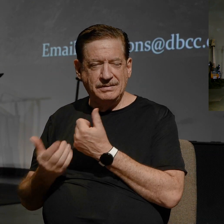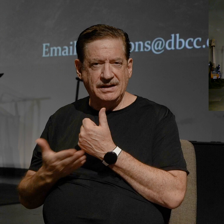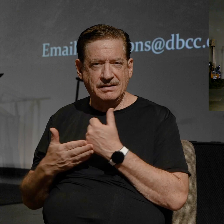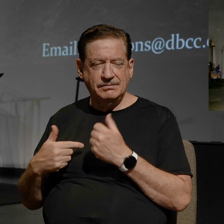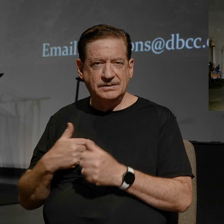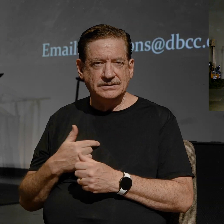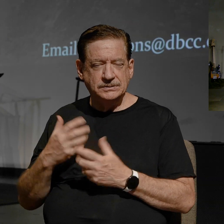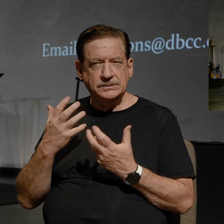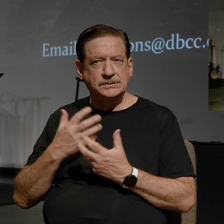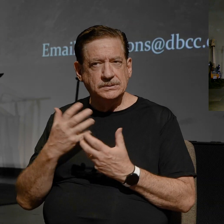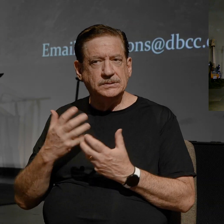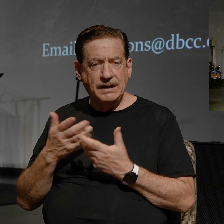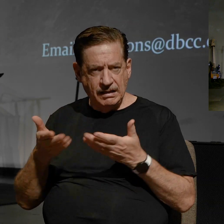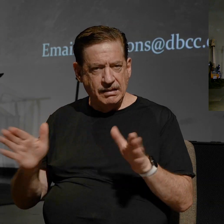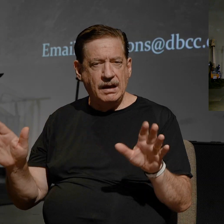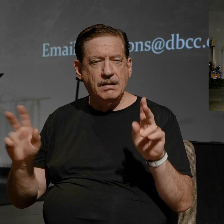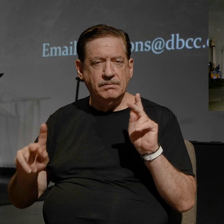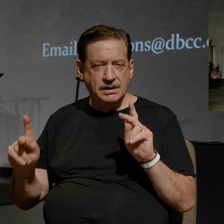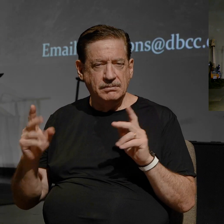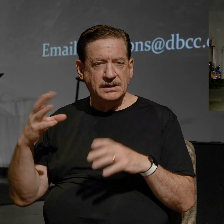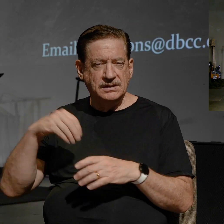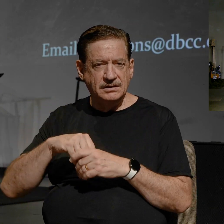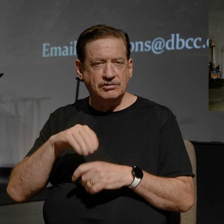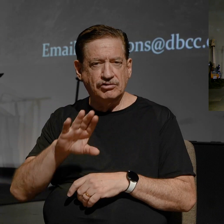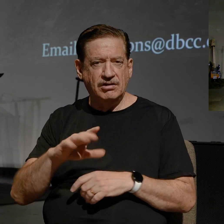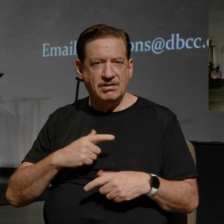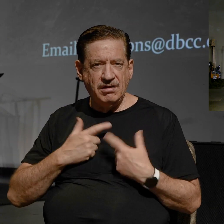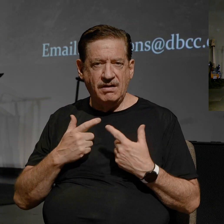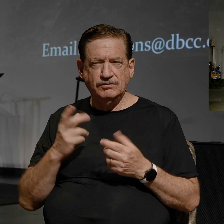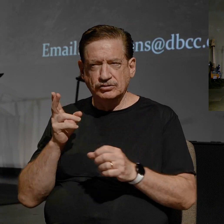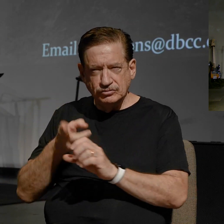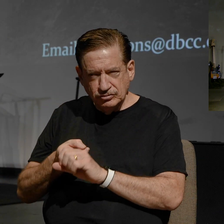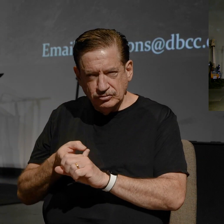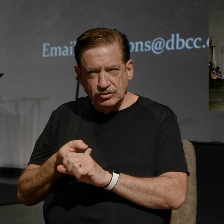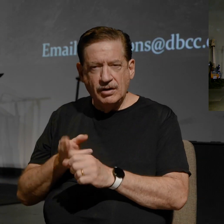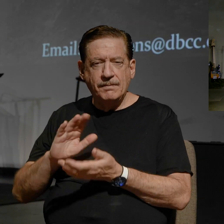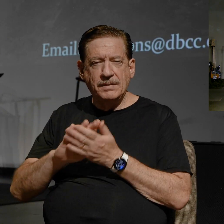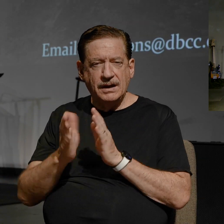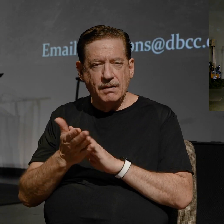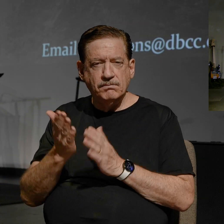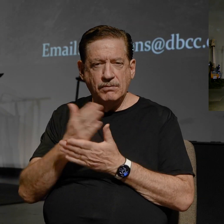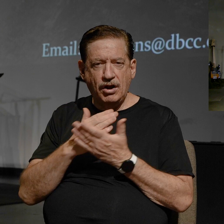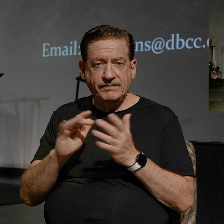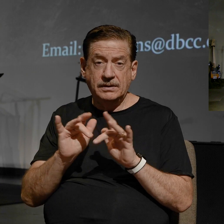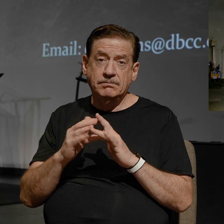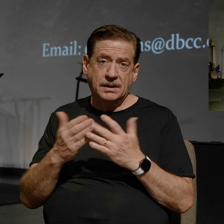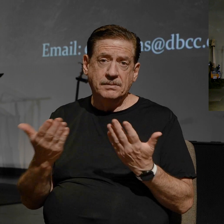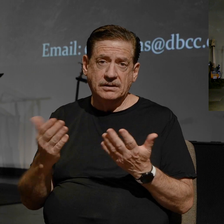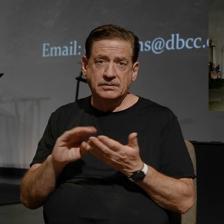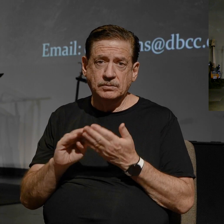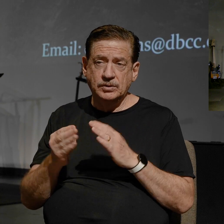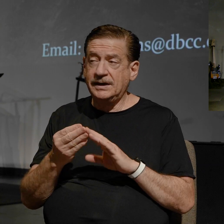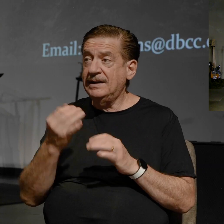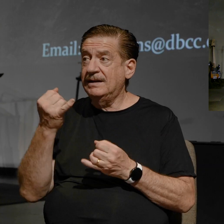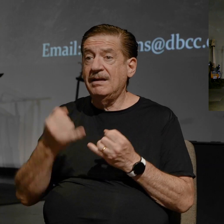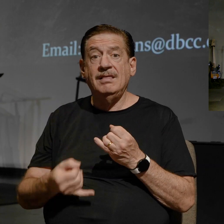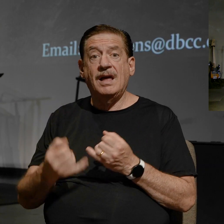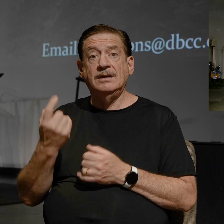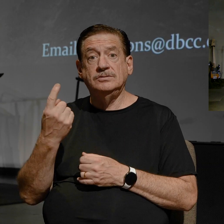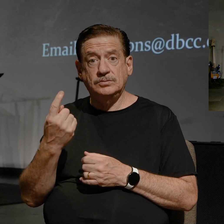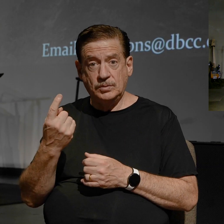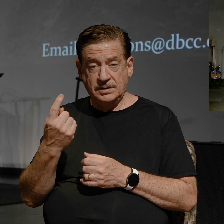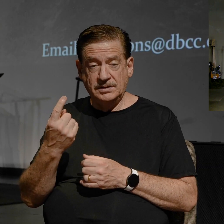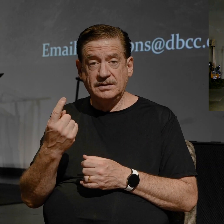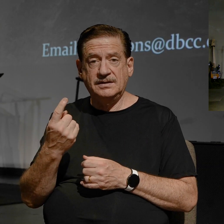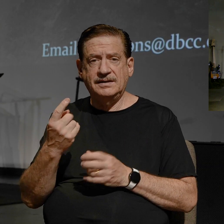Allow in. Let people into your life. Join in. Become part of a biblical community. And then the last one is then it's your